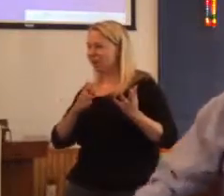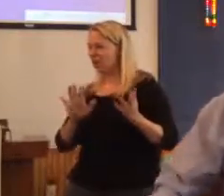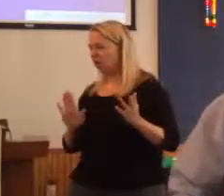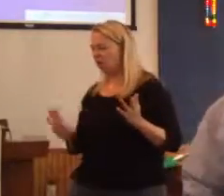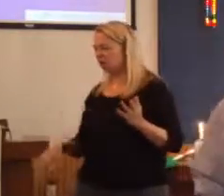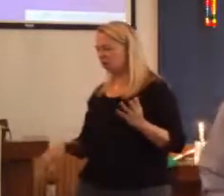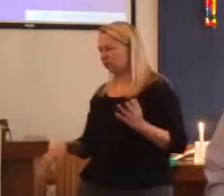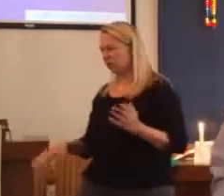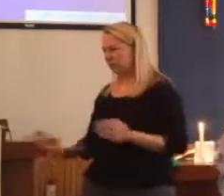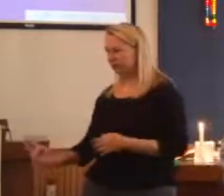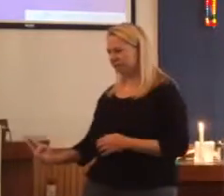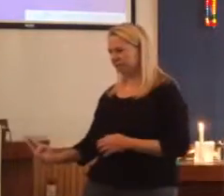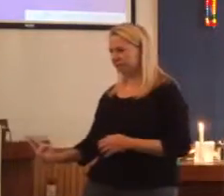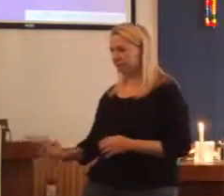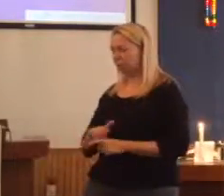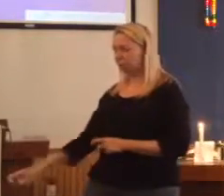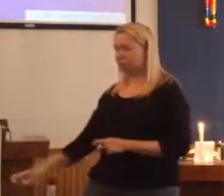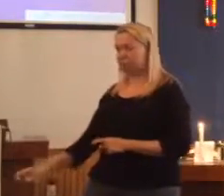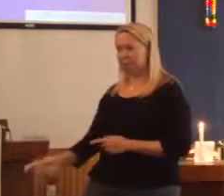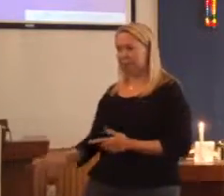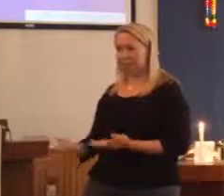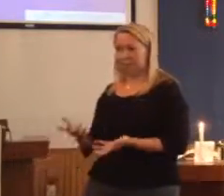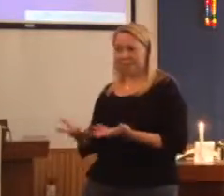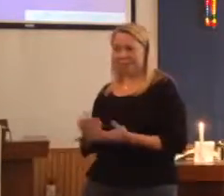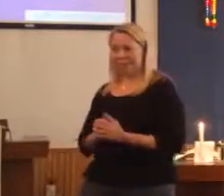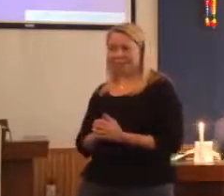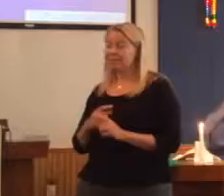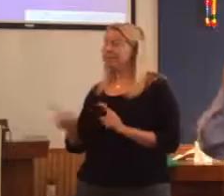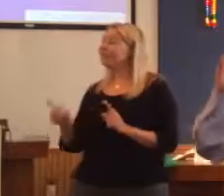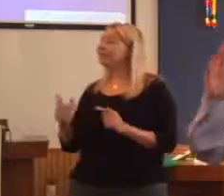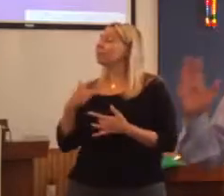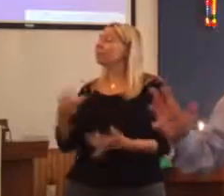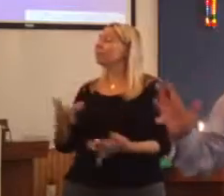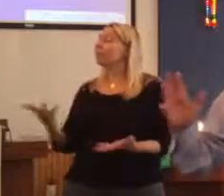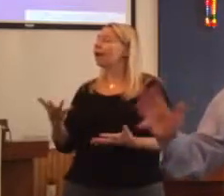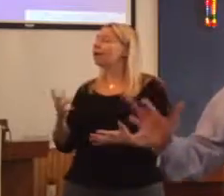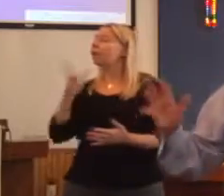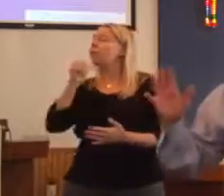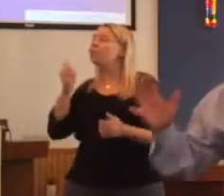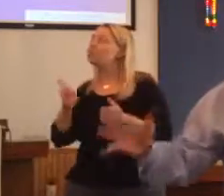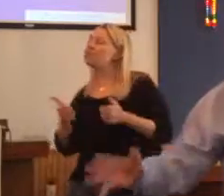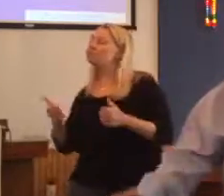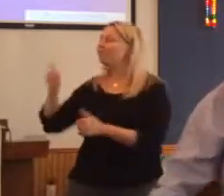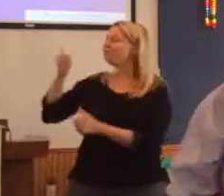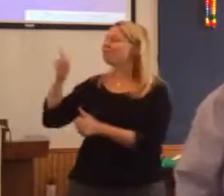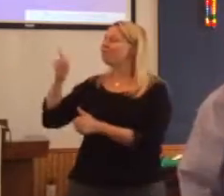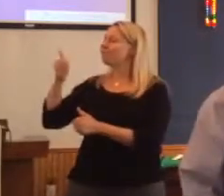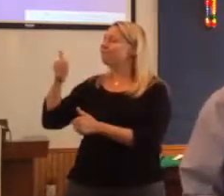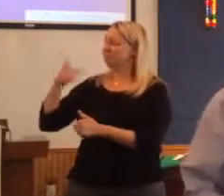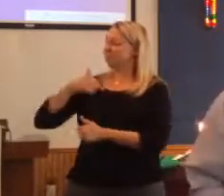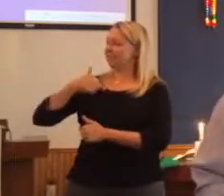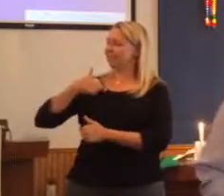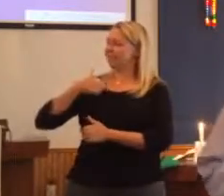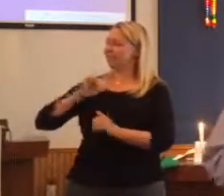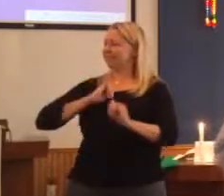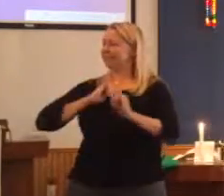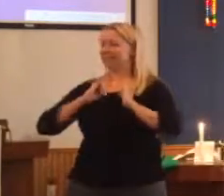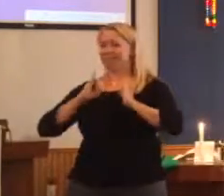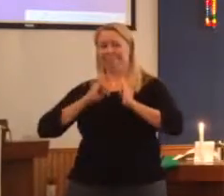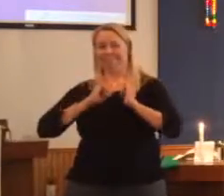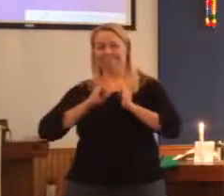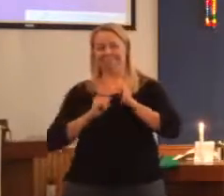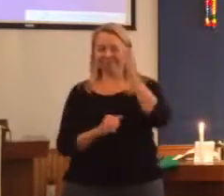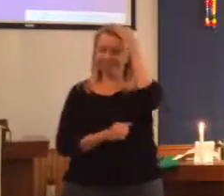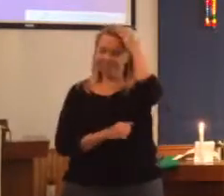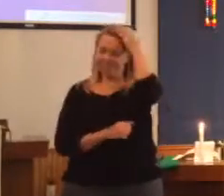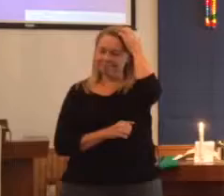grade on the test. But it's all about who's the most important. And as